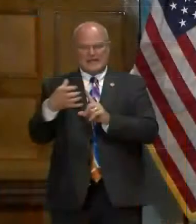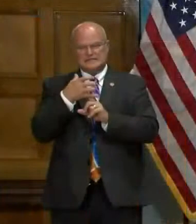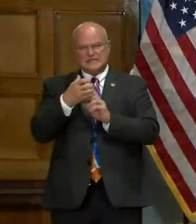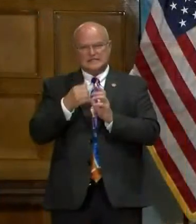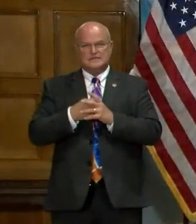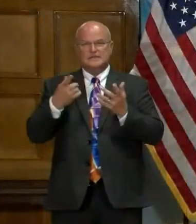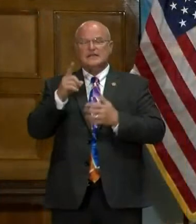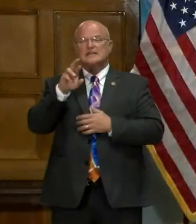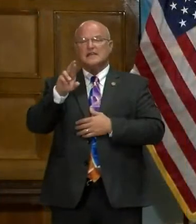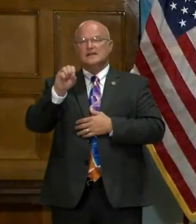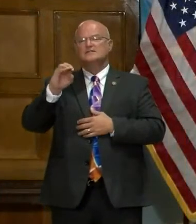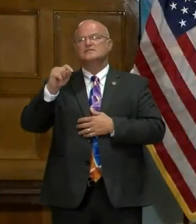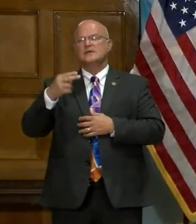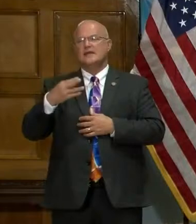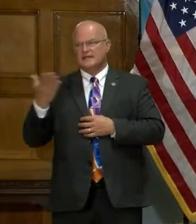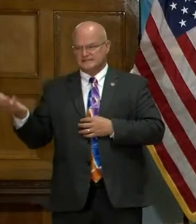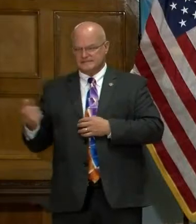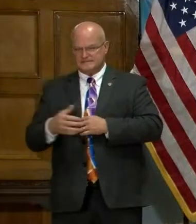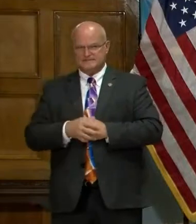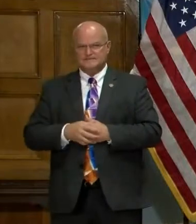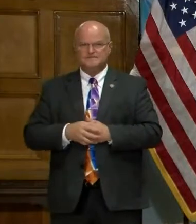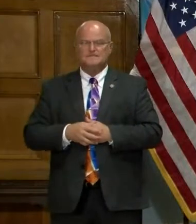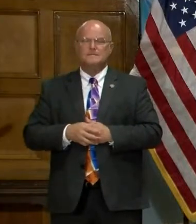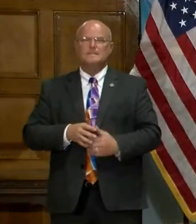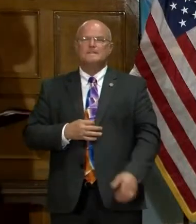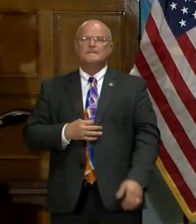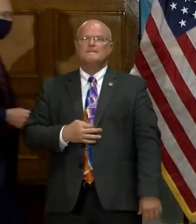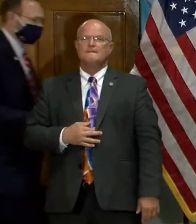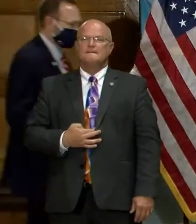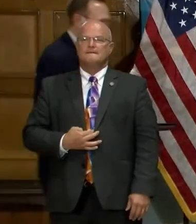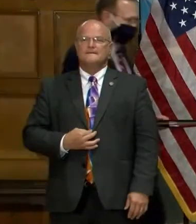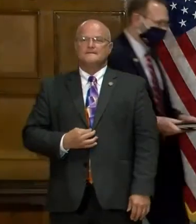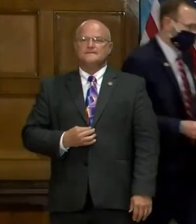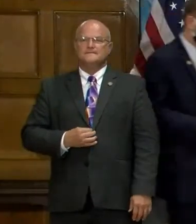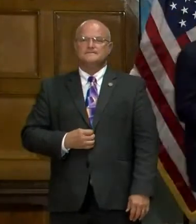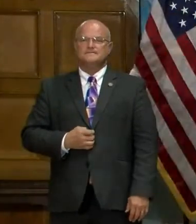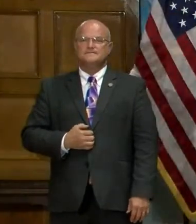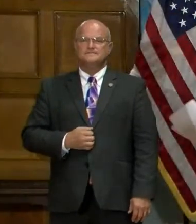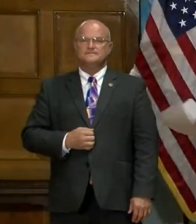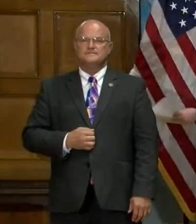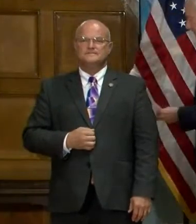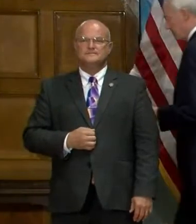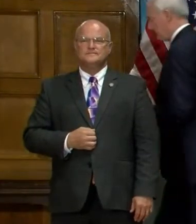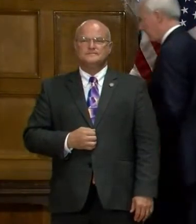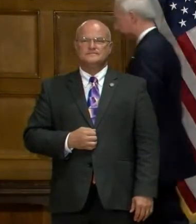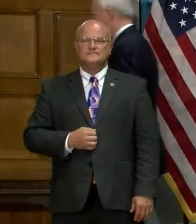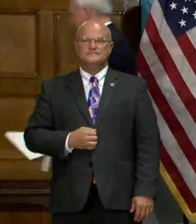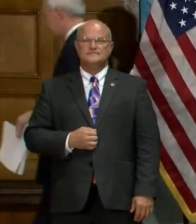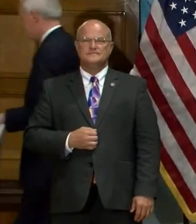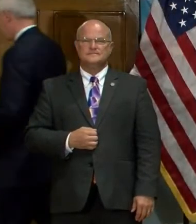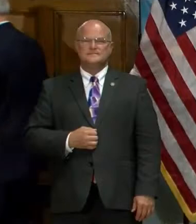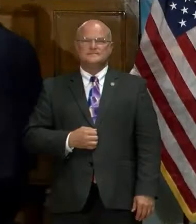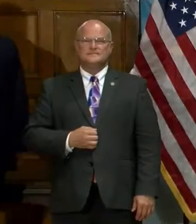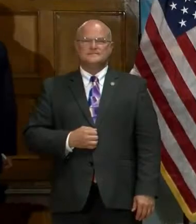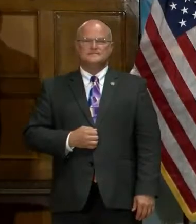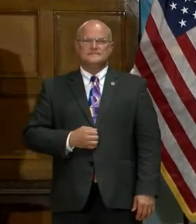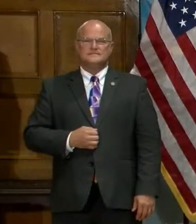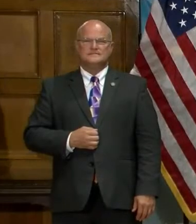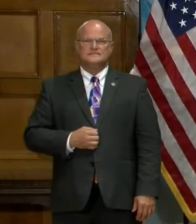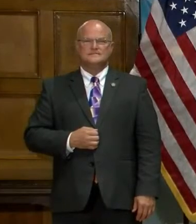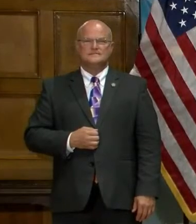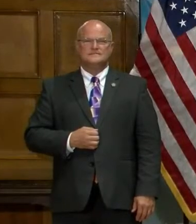isolation. Dr. Smith. By the way, that number has absolutely nothing to do with deaths or hospitalizations.